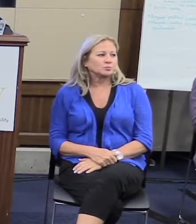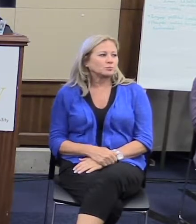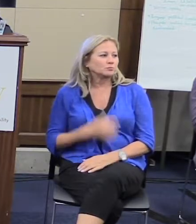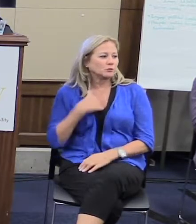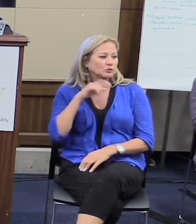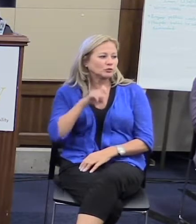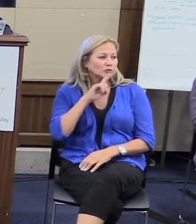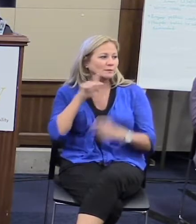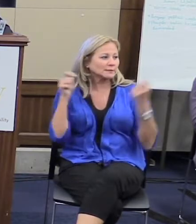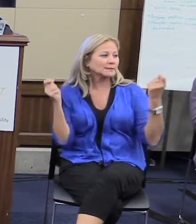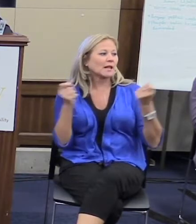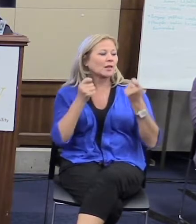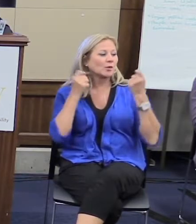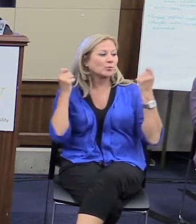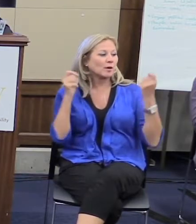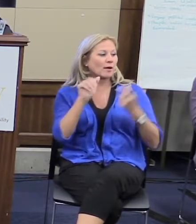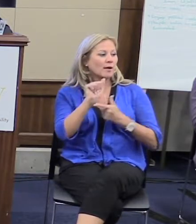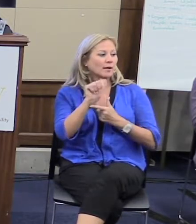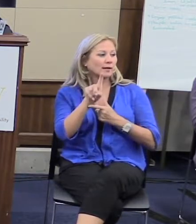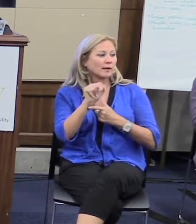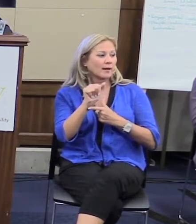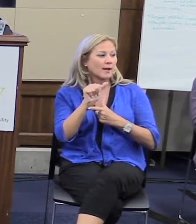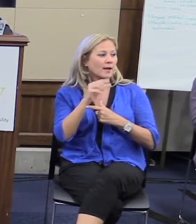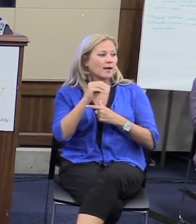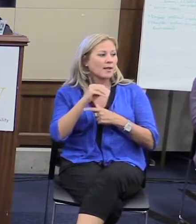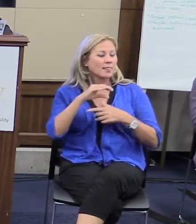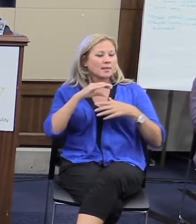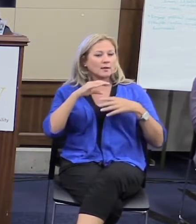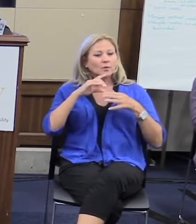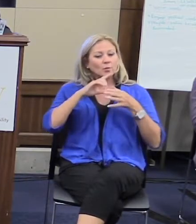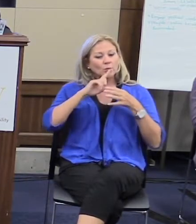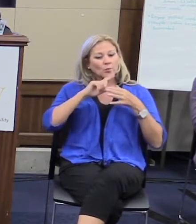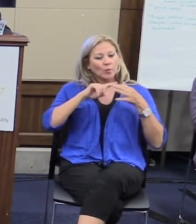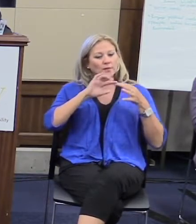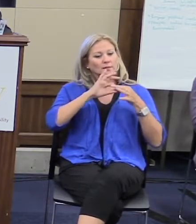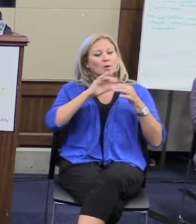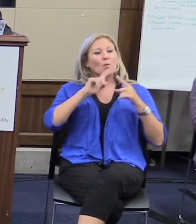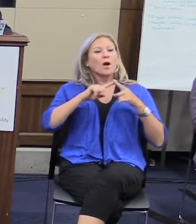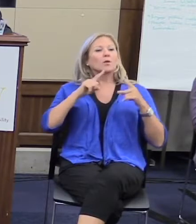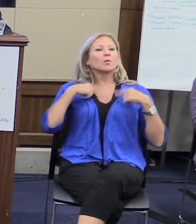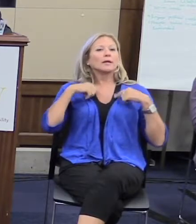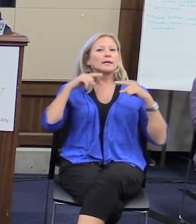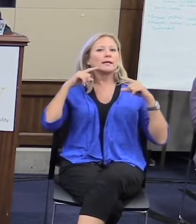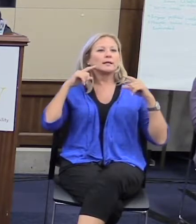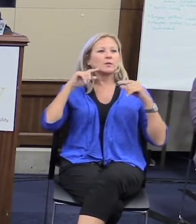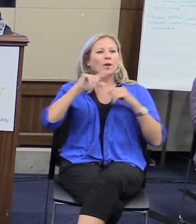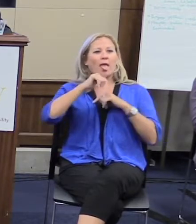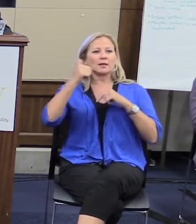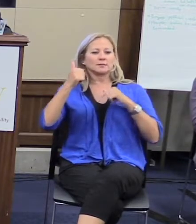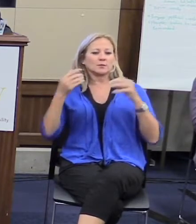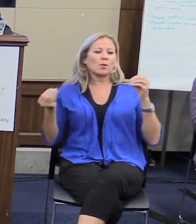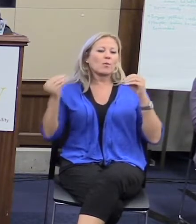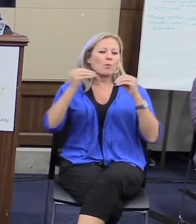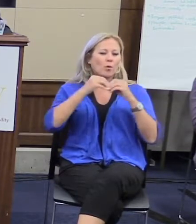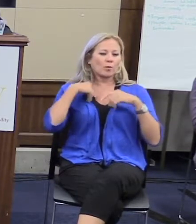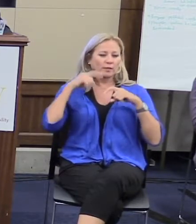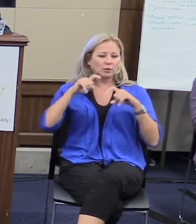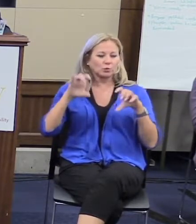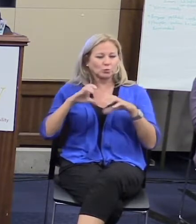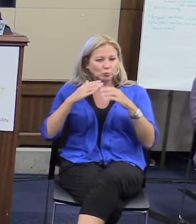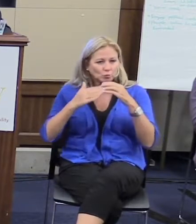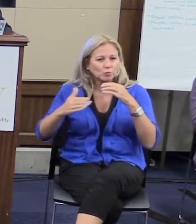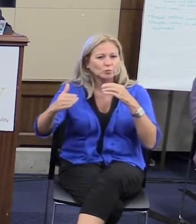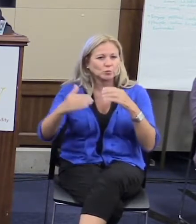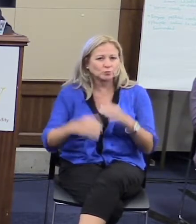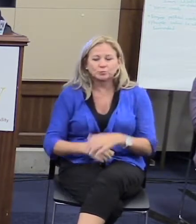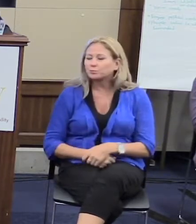celebrate the ADA in the context of what more needs to happen. And lay out some of those issues that need to